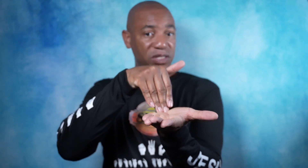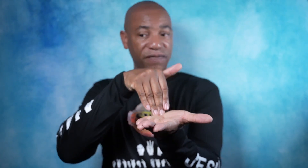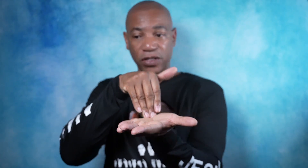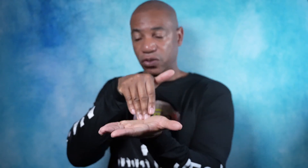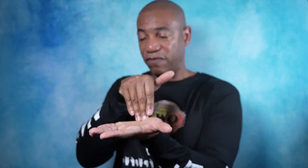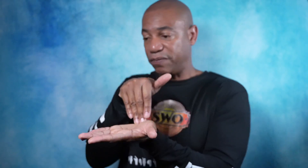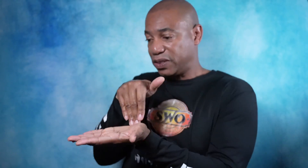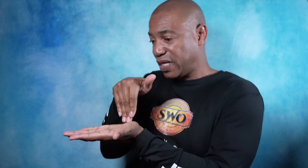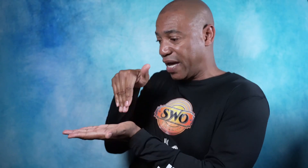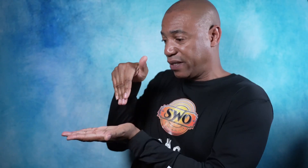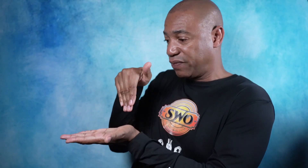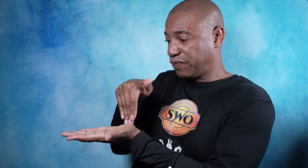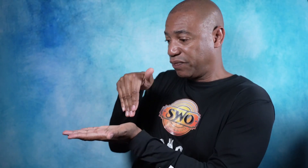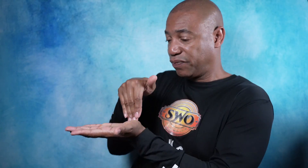if I can show you from the side.